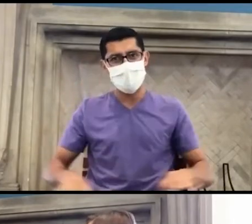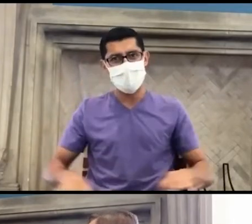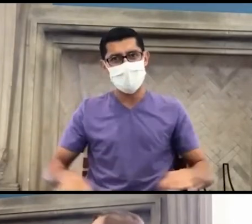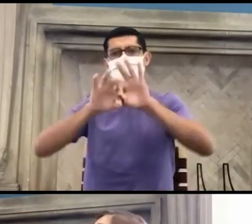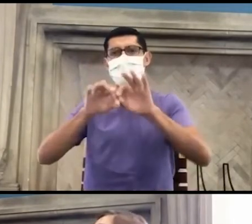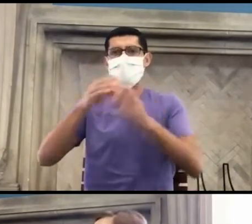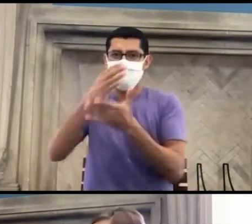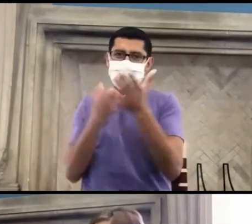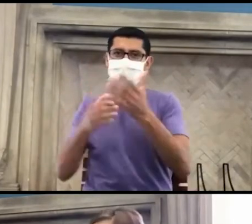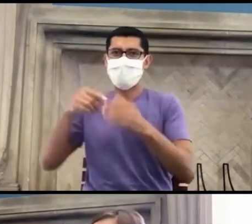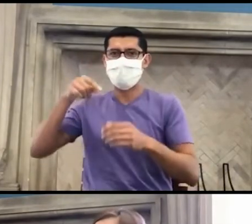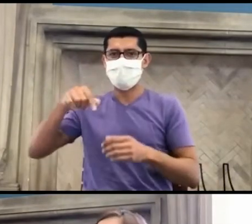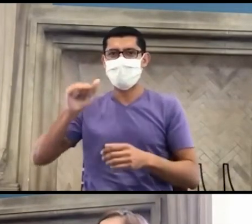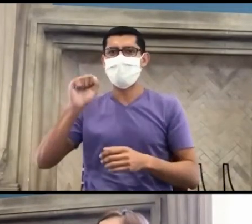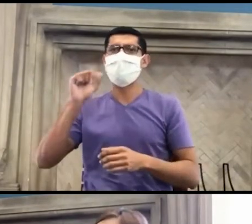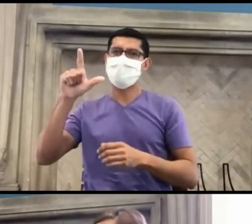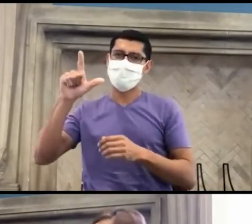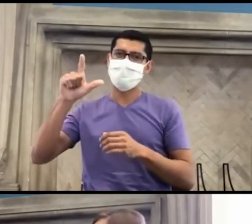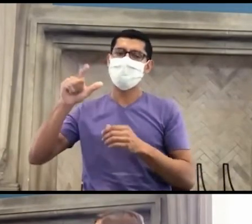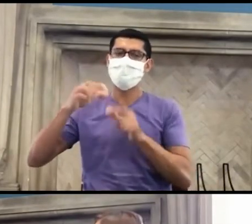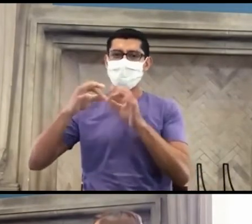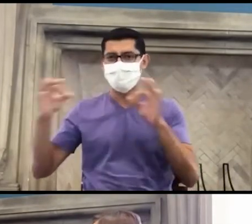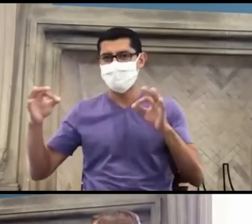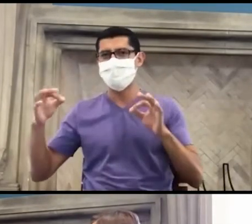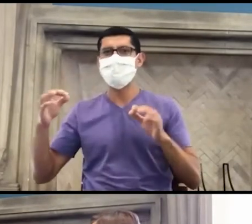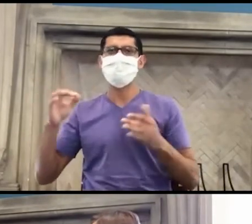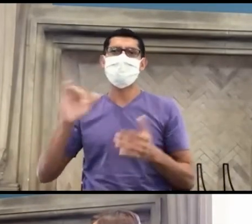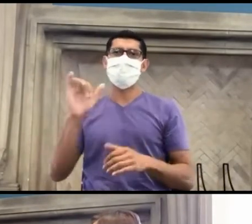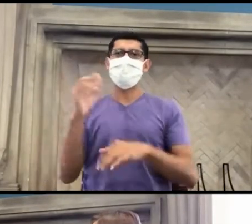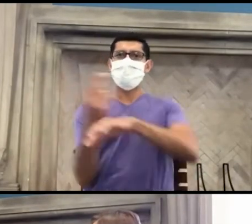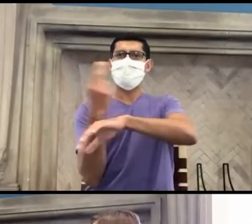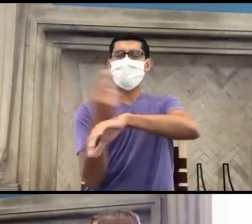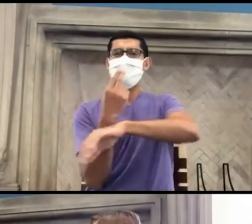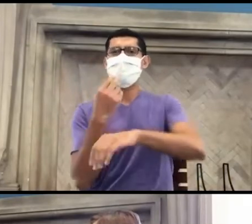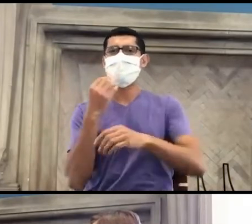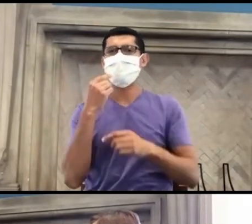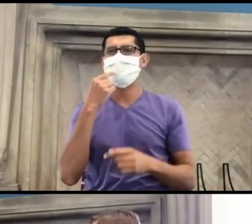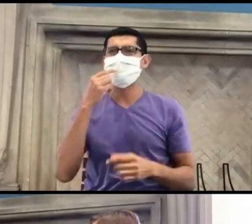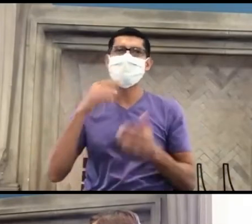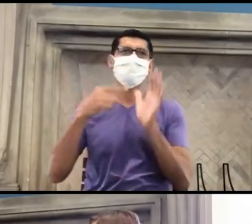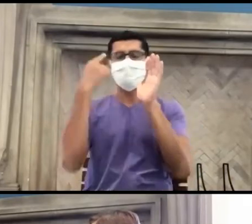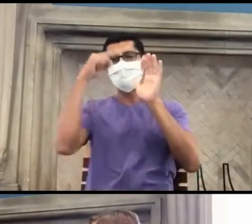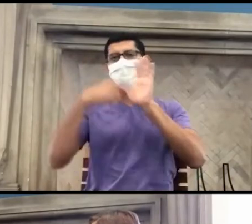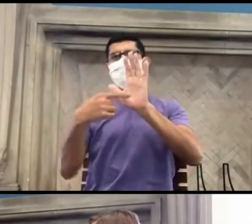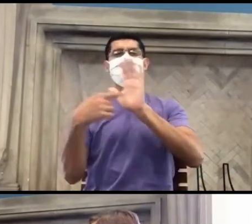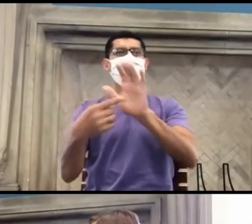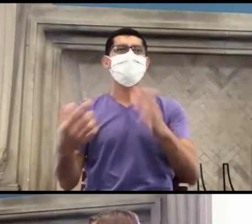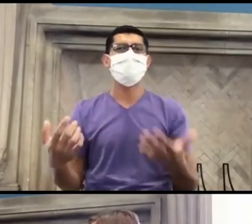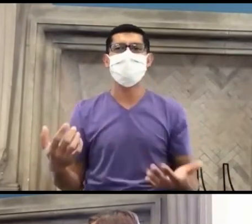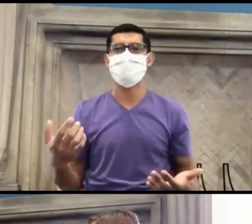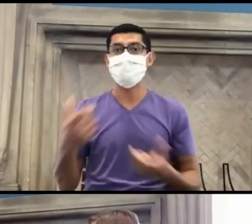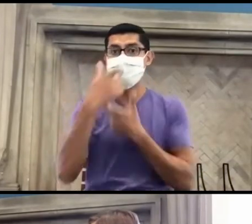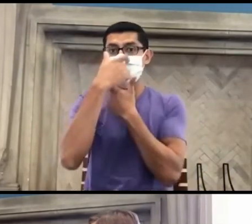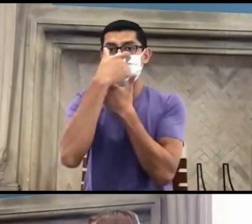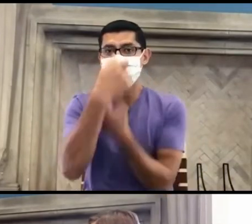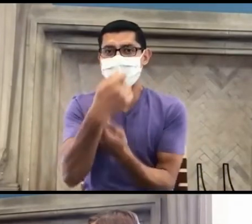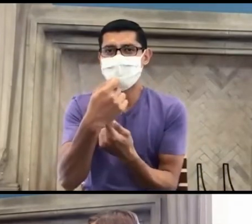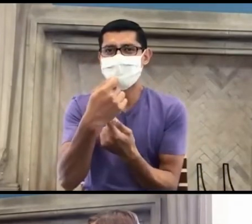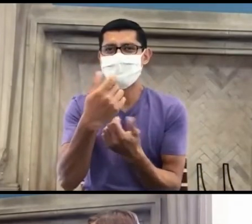do use our mouth. So, for example, this is a sign for interesting.